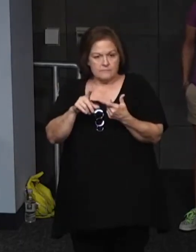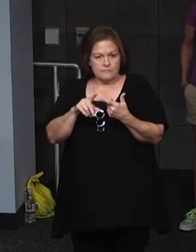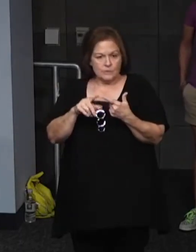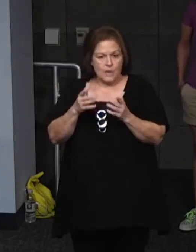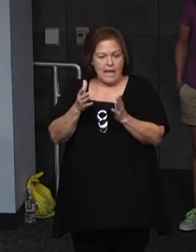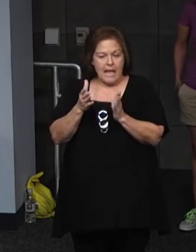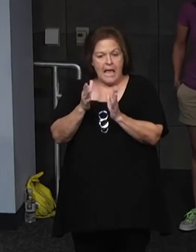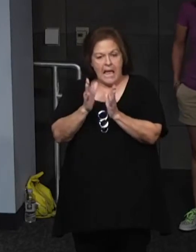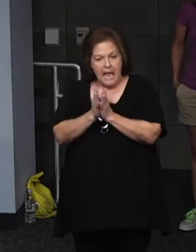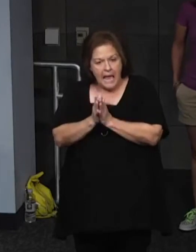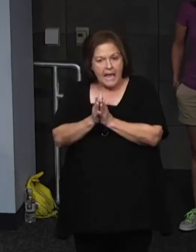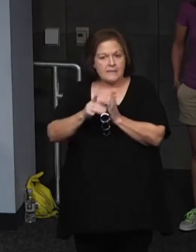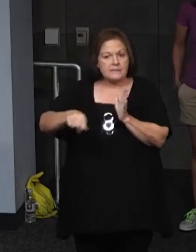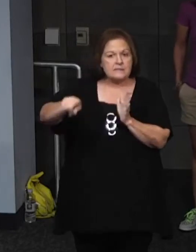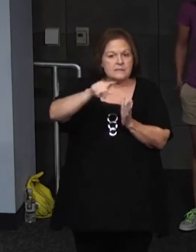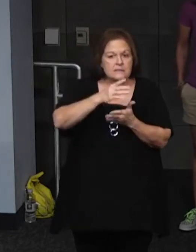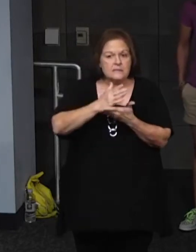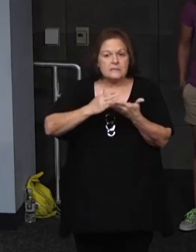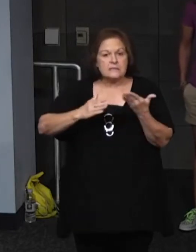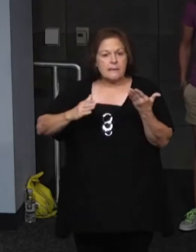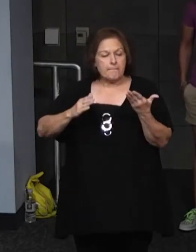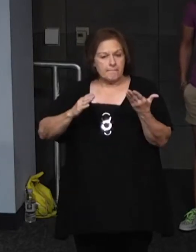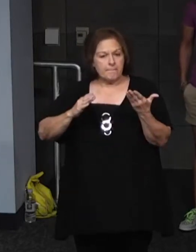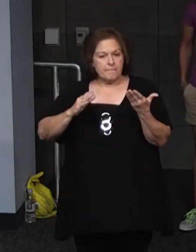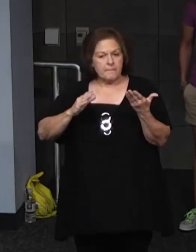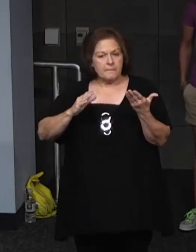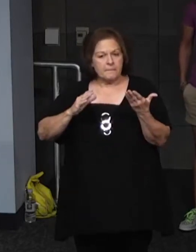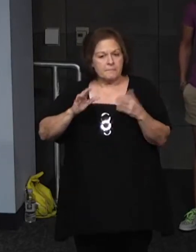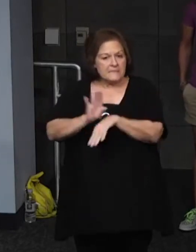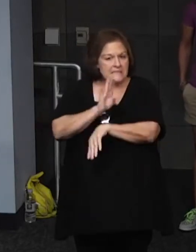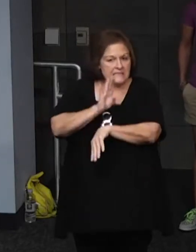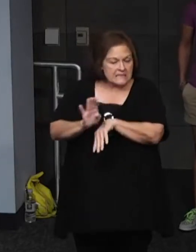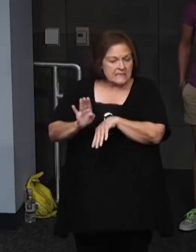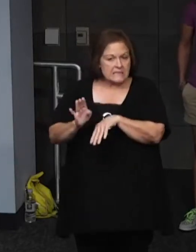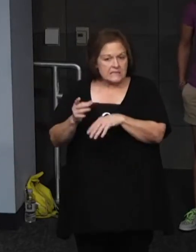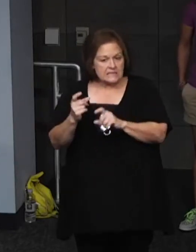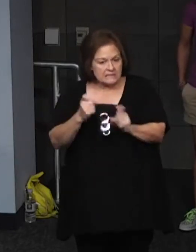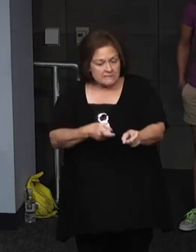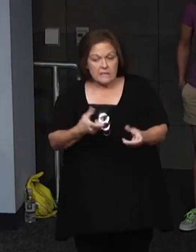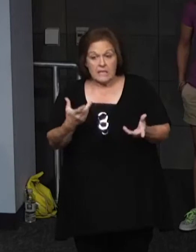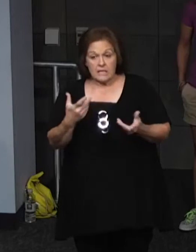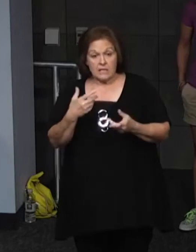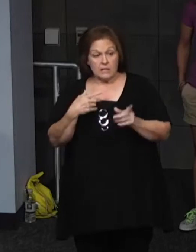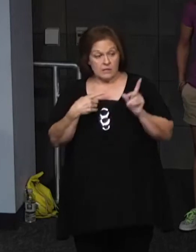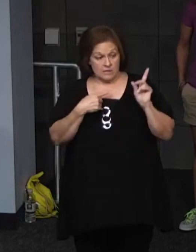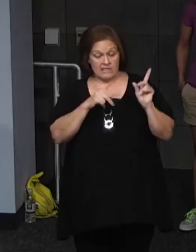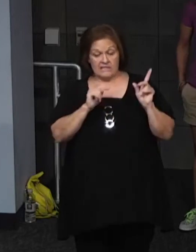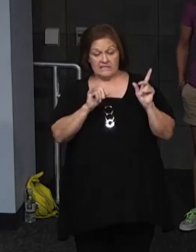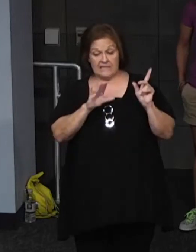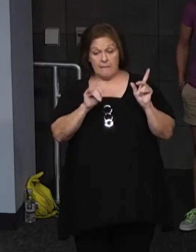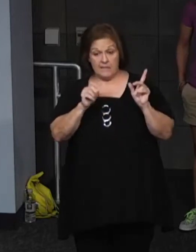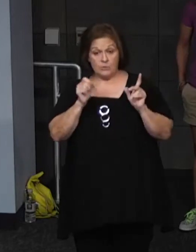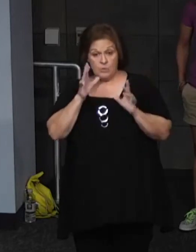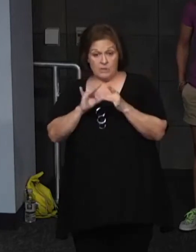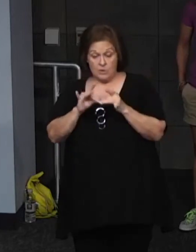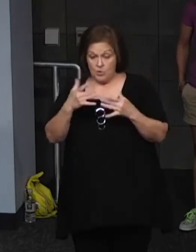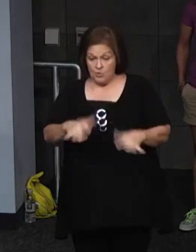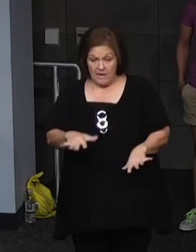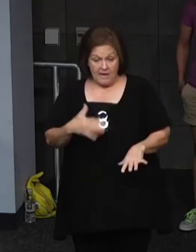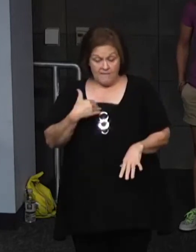national chain to try to give us these situation. And you'll know the dire situation when Chief Tibbetts gets up here. We've already lost